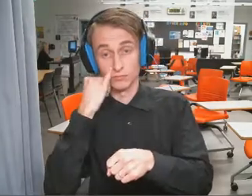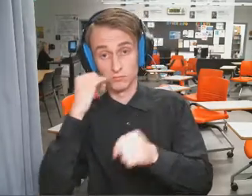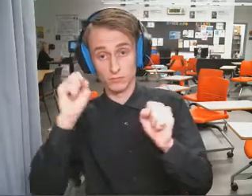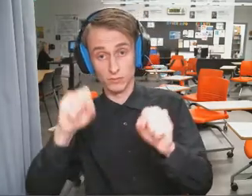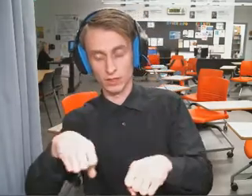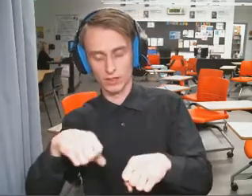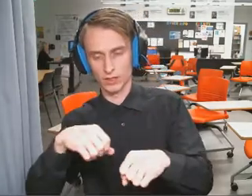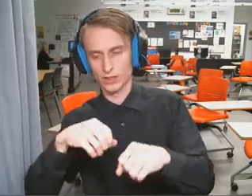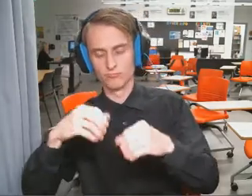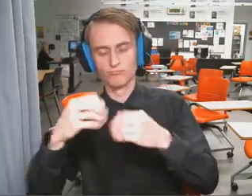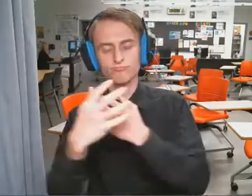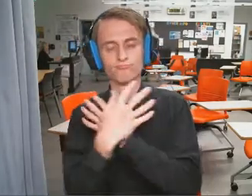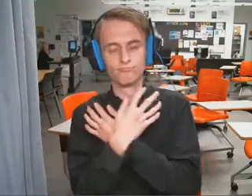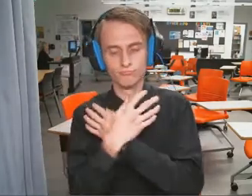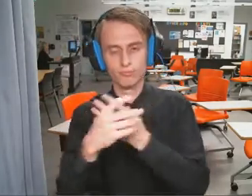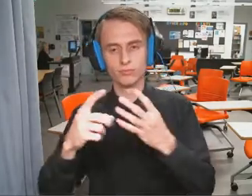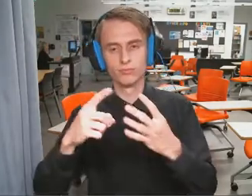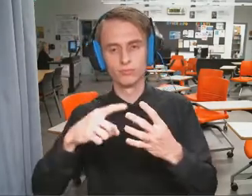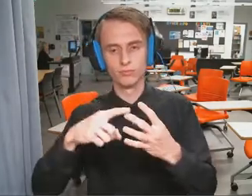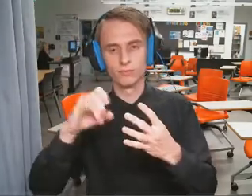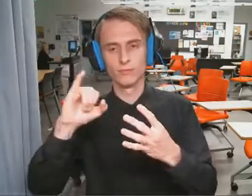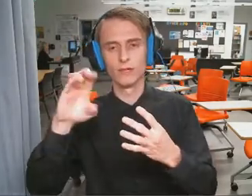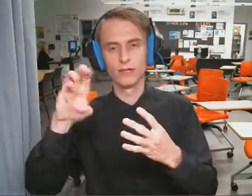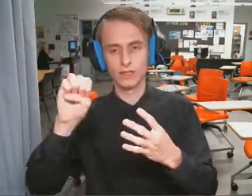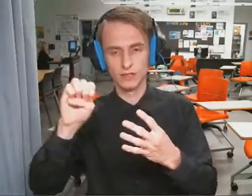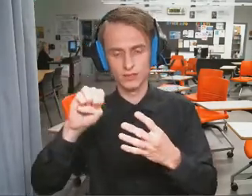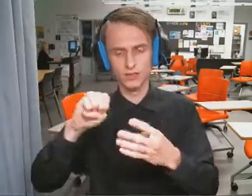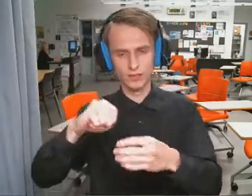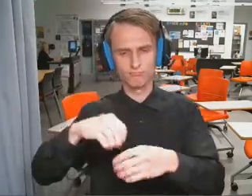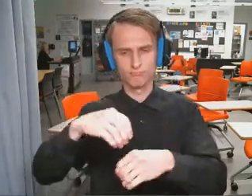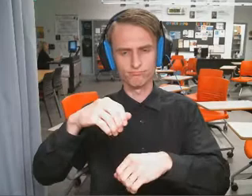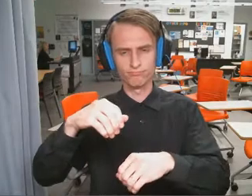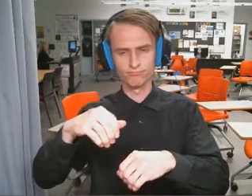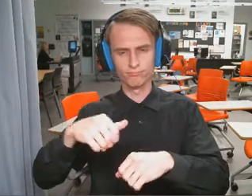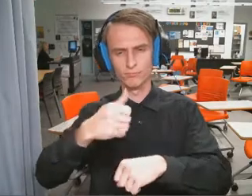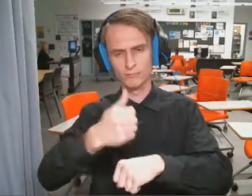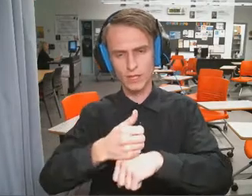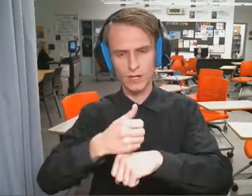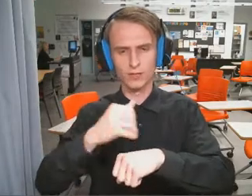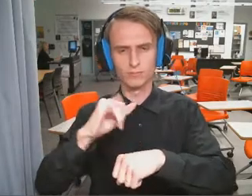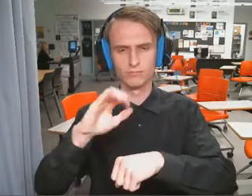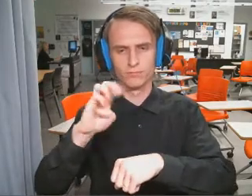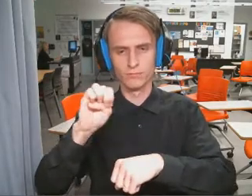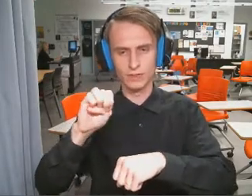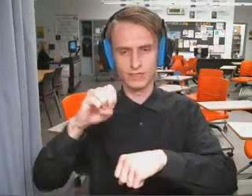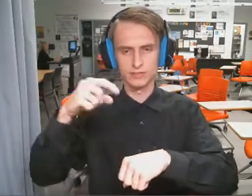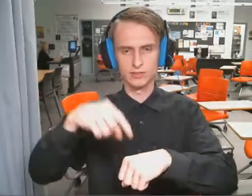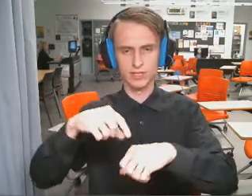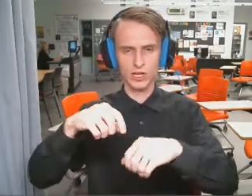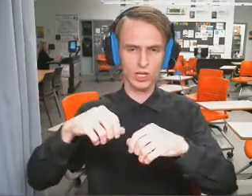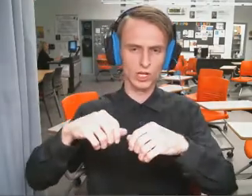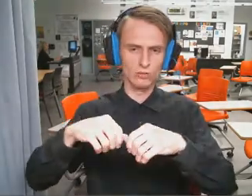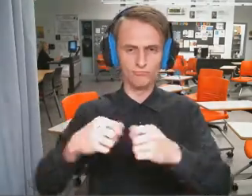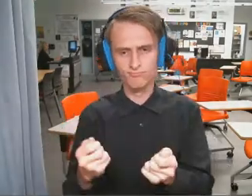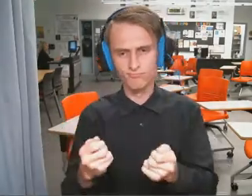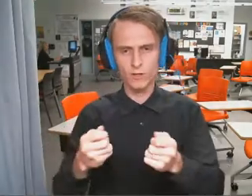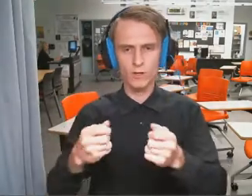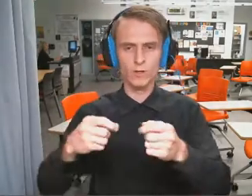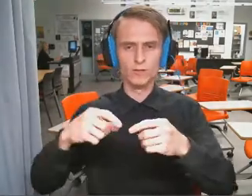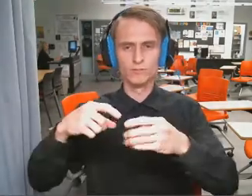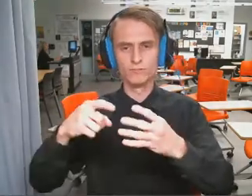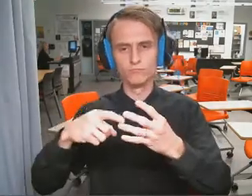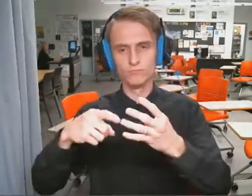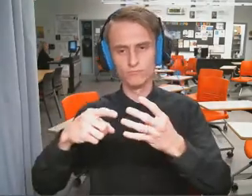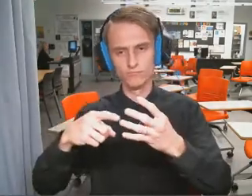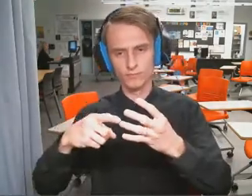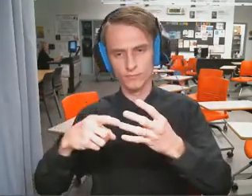on it. Then you're going to use a compression wrap, like an ACE wrap or a bandage, and then you're going to try to elevate